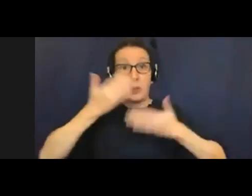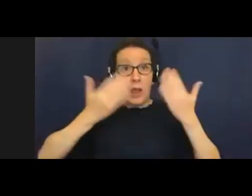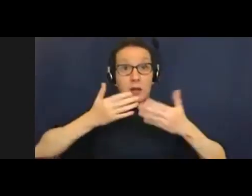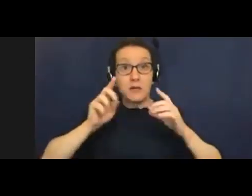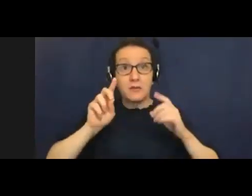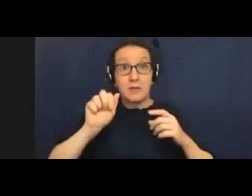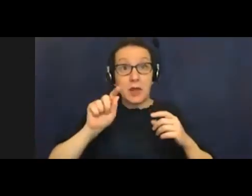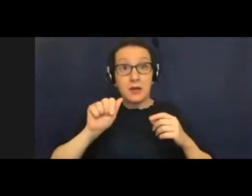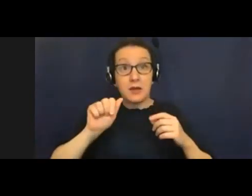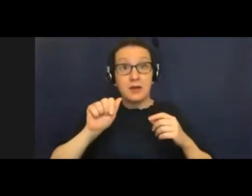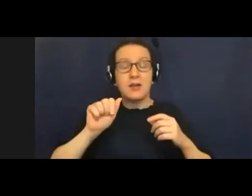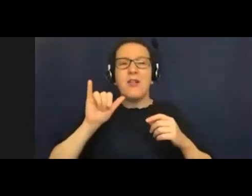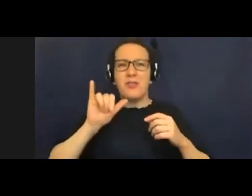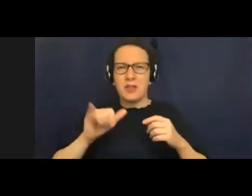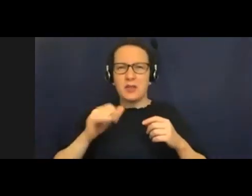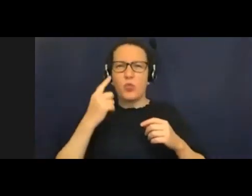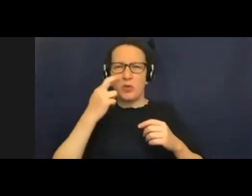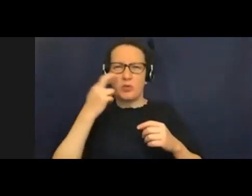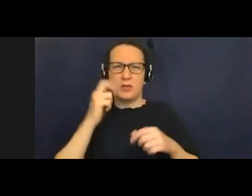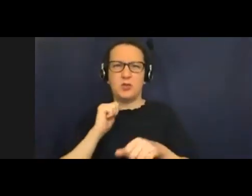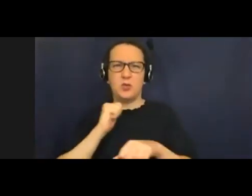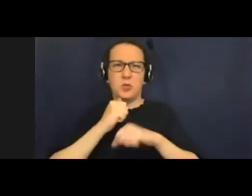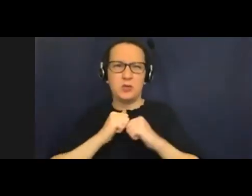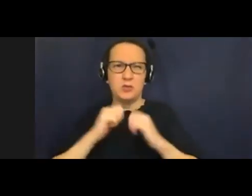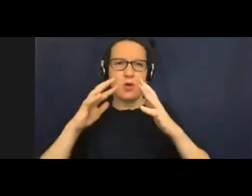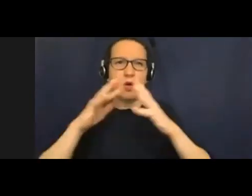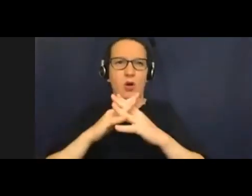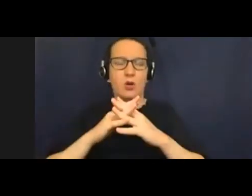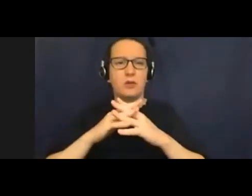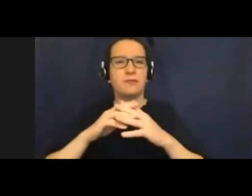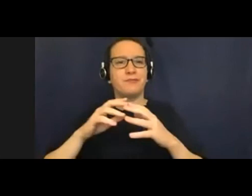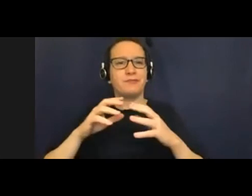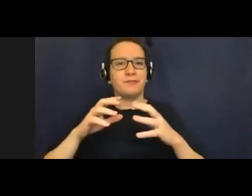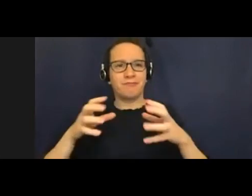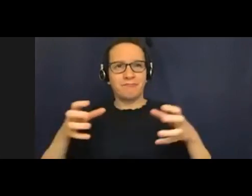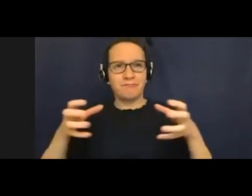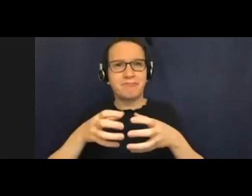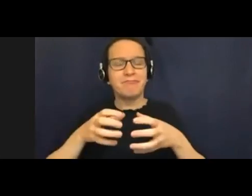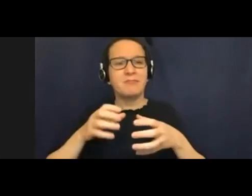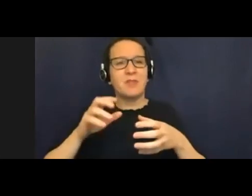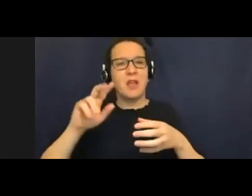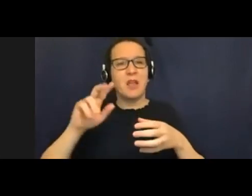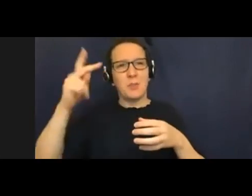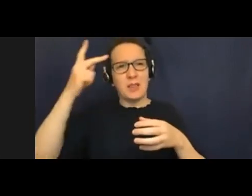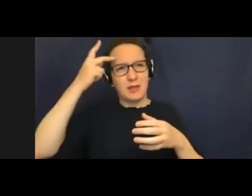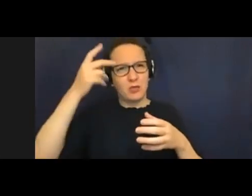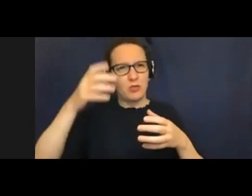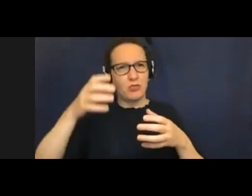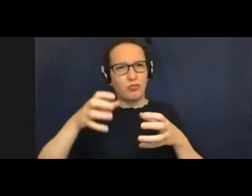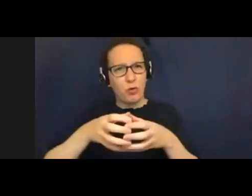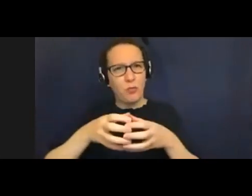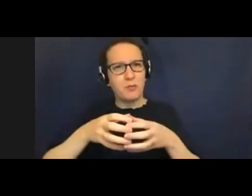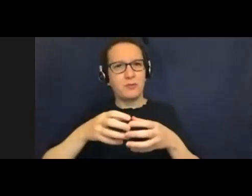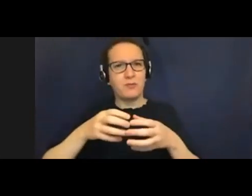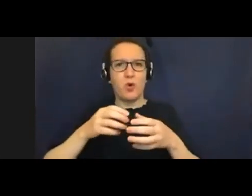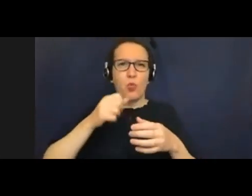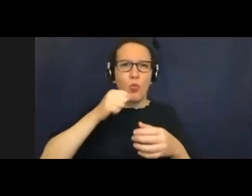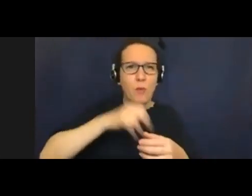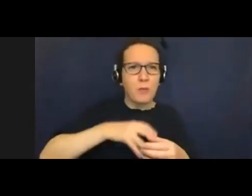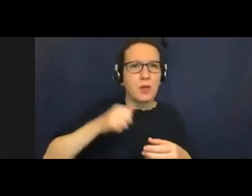Political Leadership for Women and Girls with Disabilities, supported by IFES. And